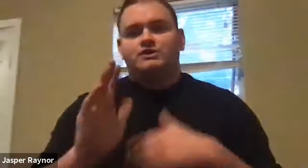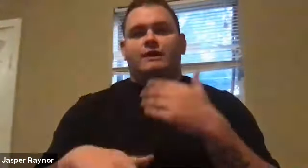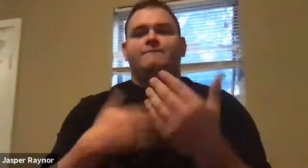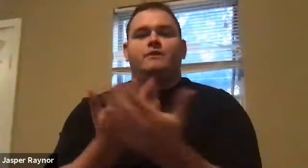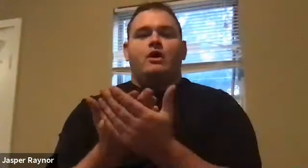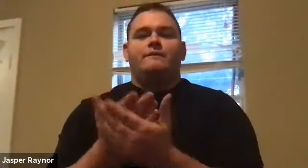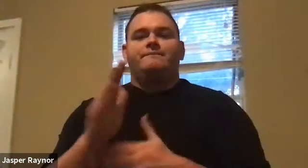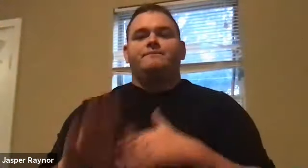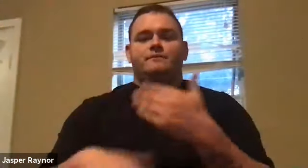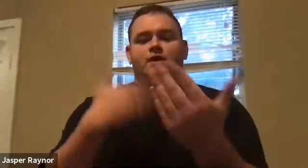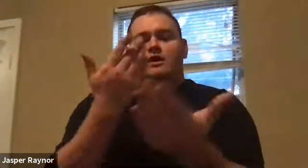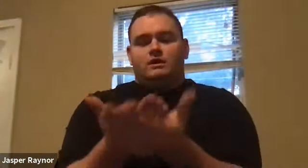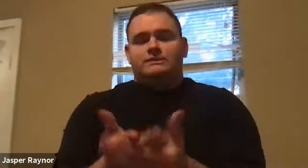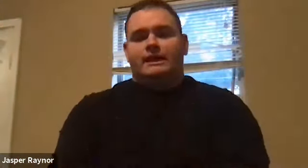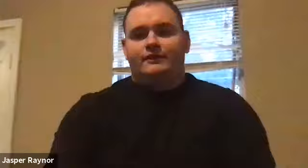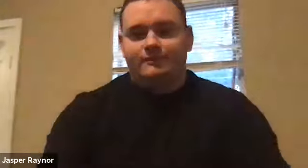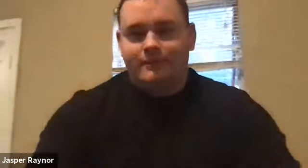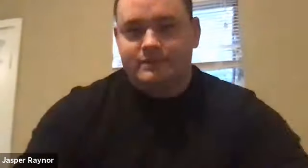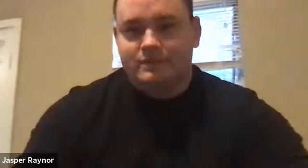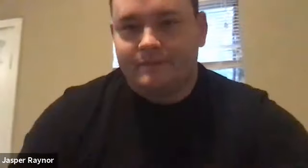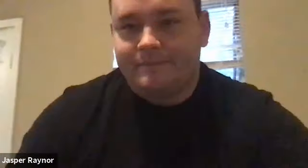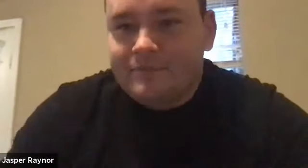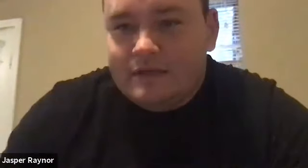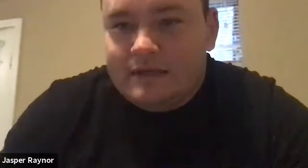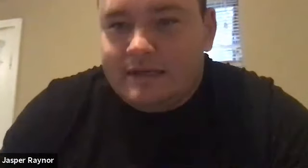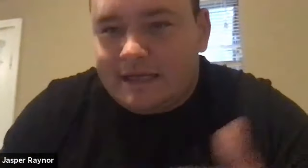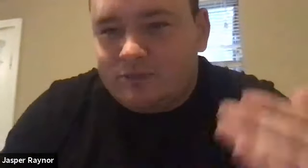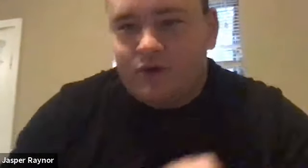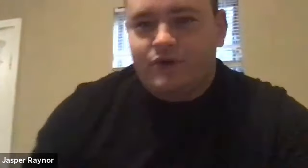yeah. All come together, absolutely. Next word,